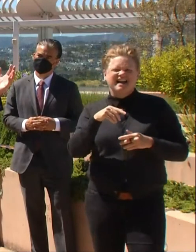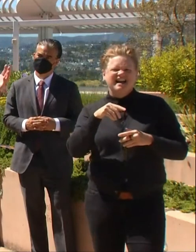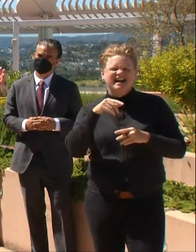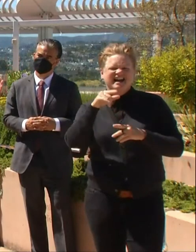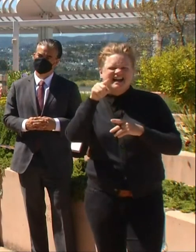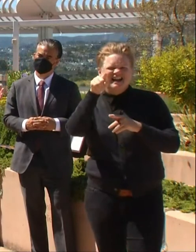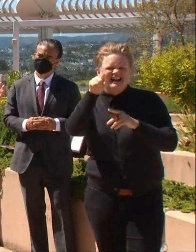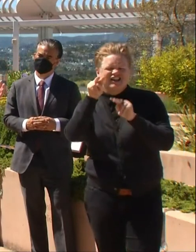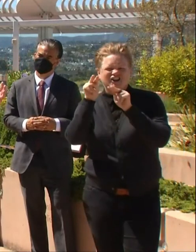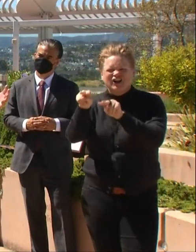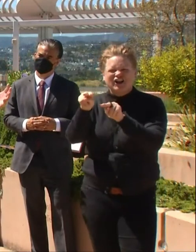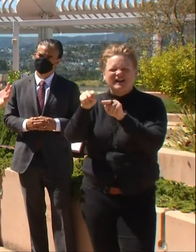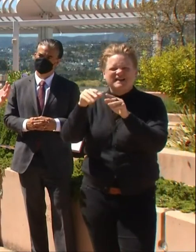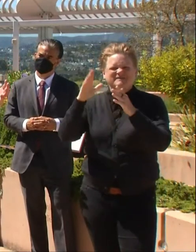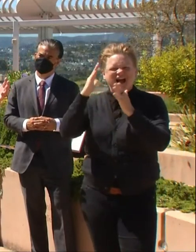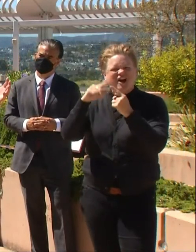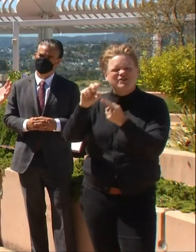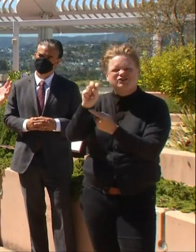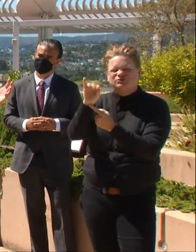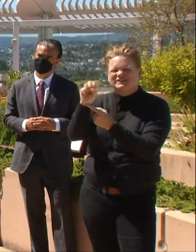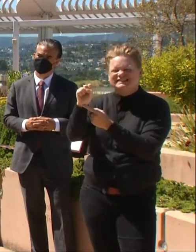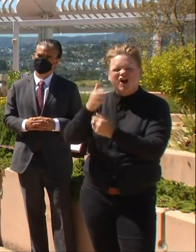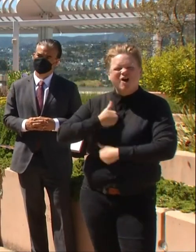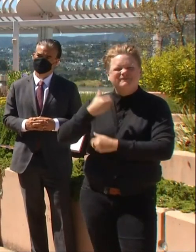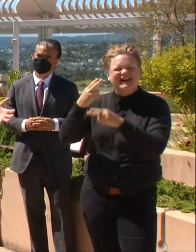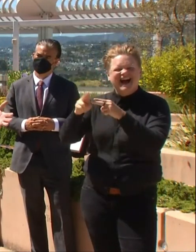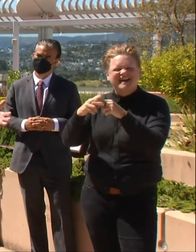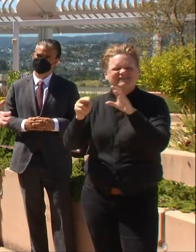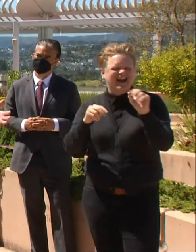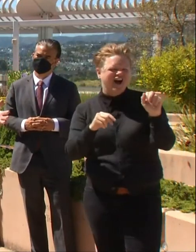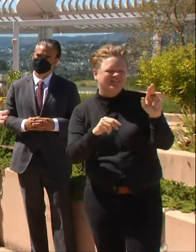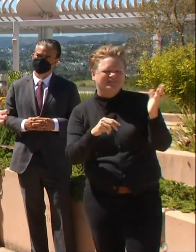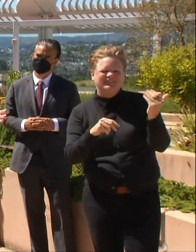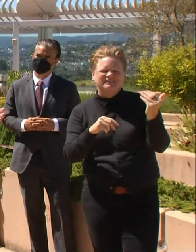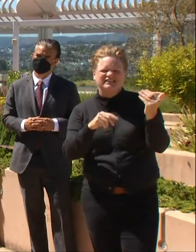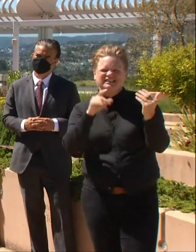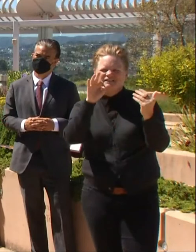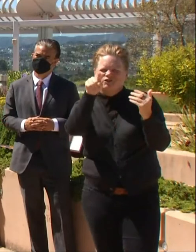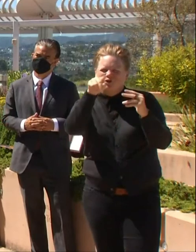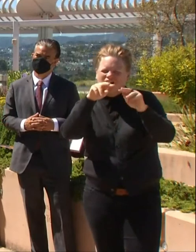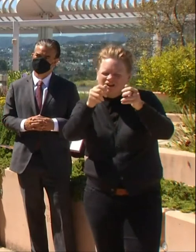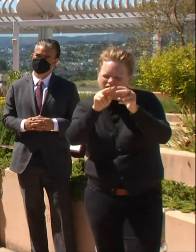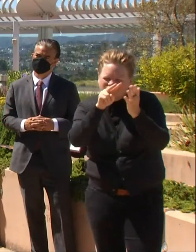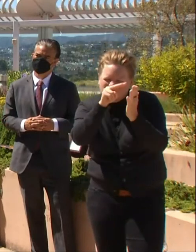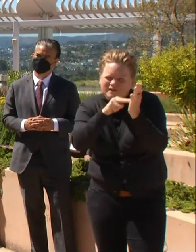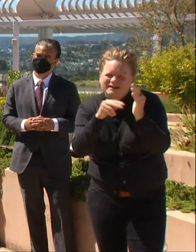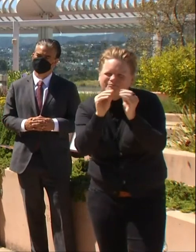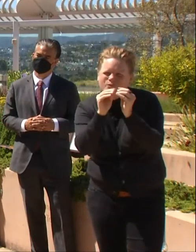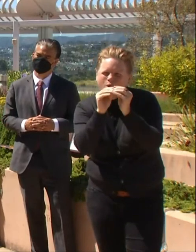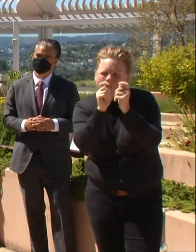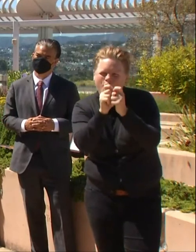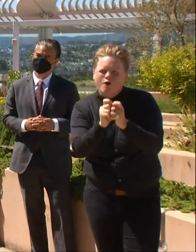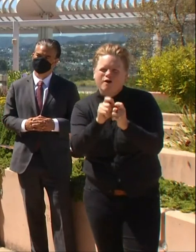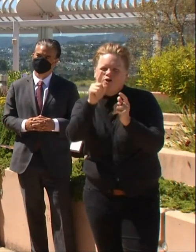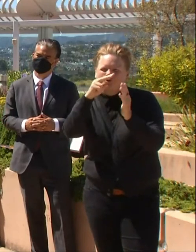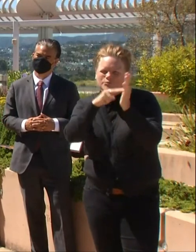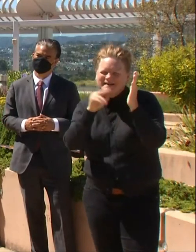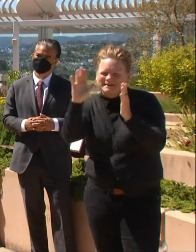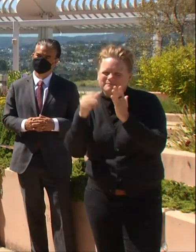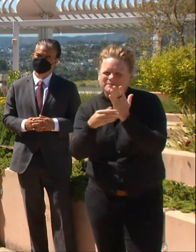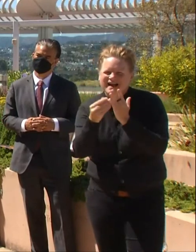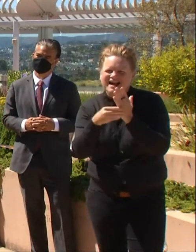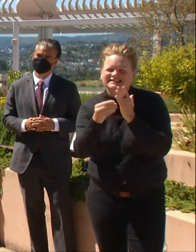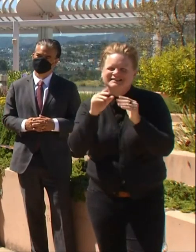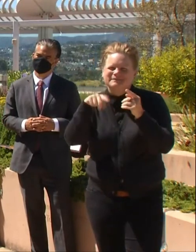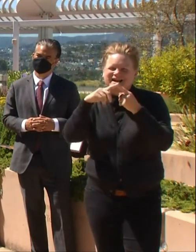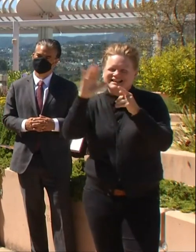If they have an editorial page in Gun and Ammo magazine, might as well be Benitez decisions over and over and